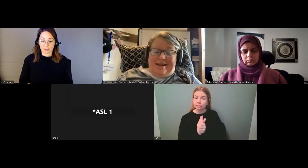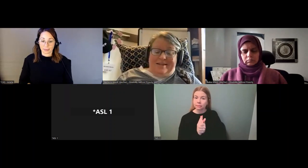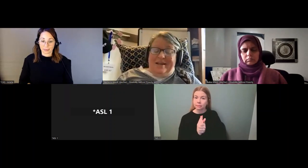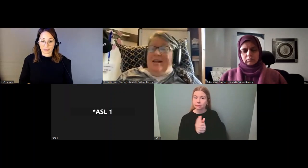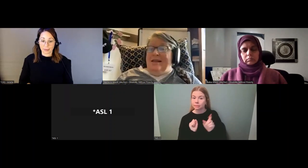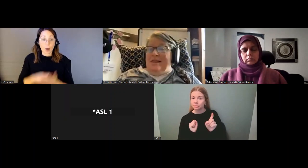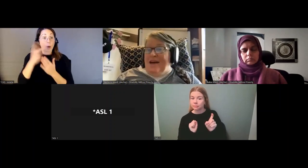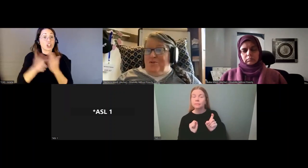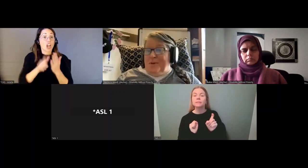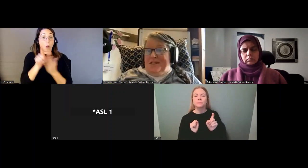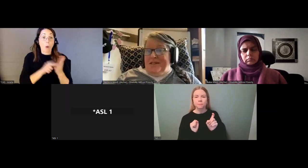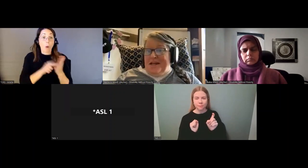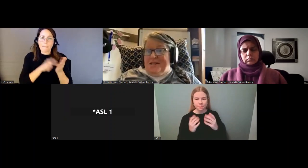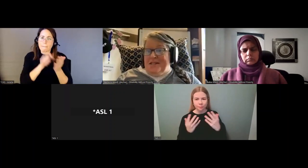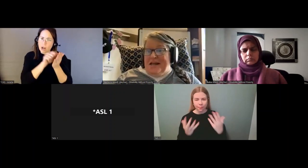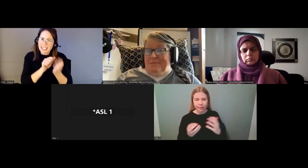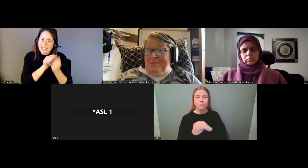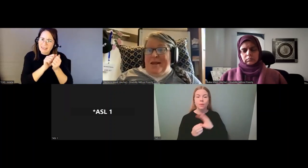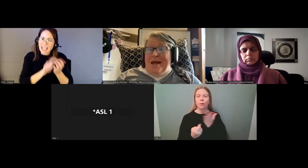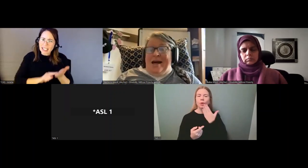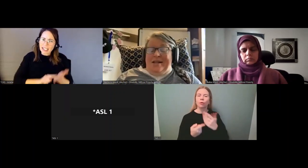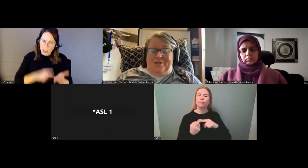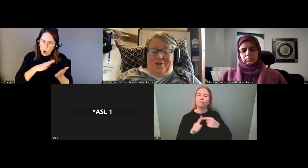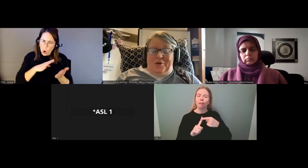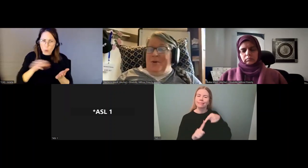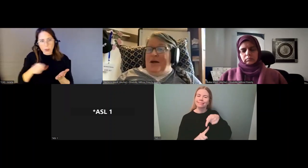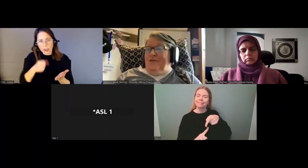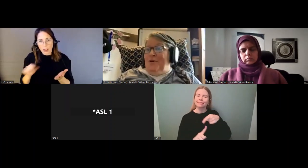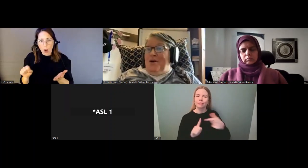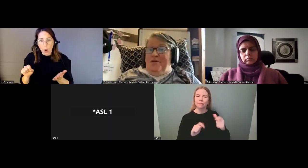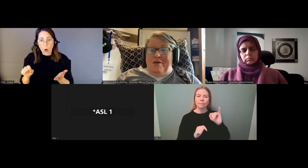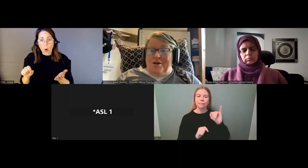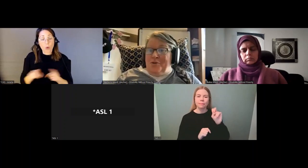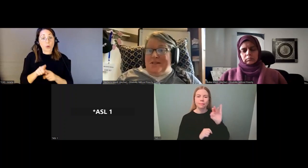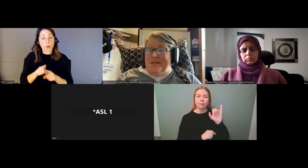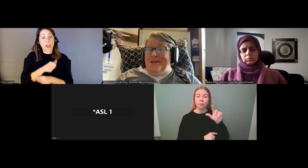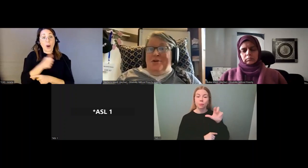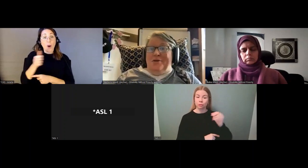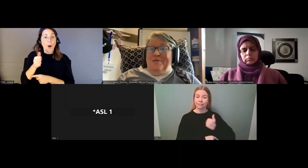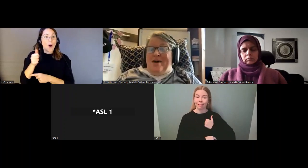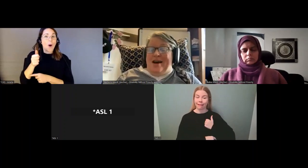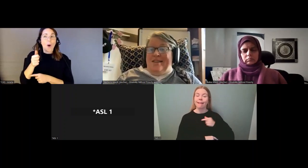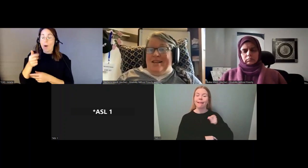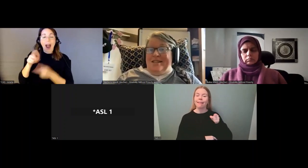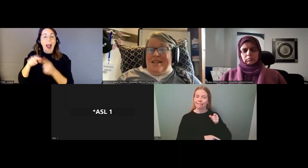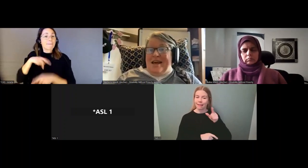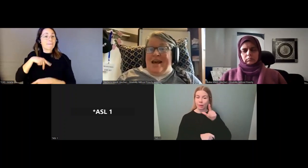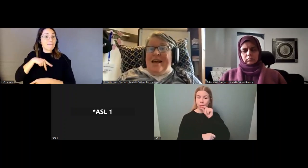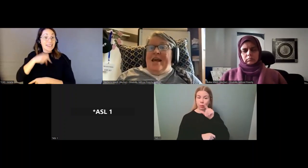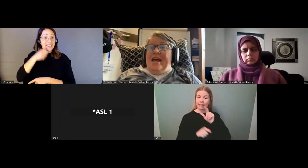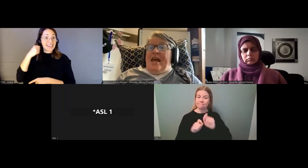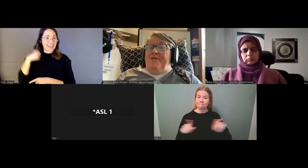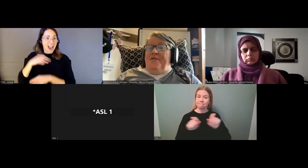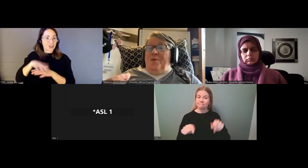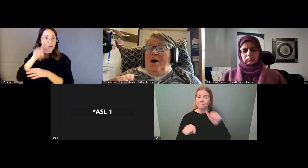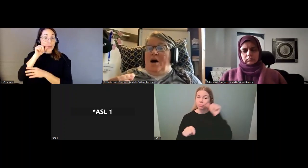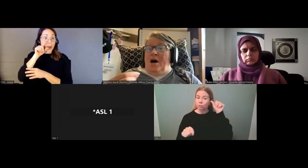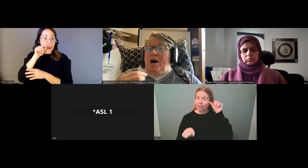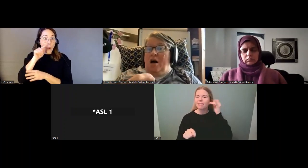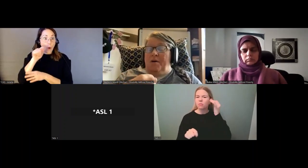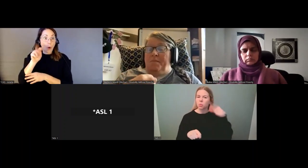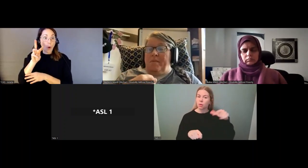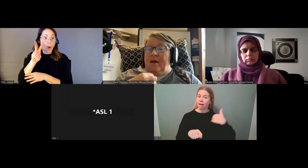Inclusion Canada live tweeted yesterday, and so if you're on Twitter, you can find things there. If